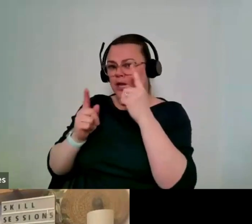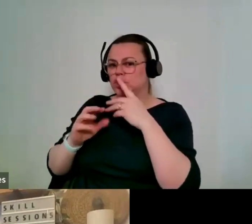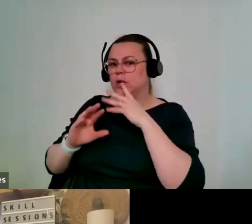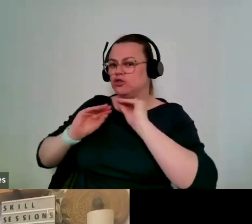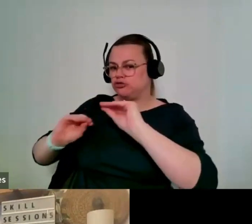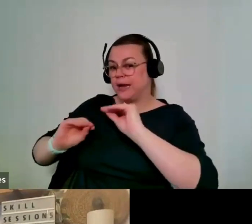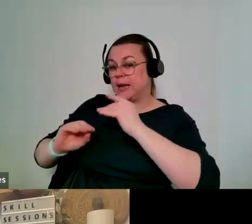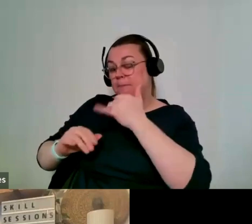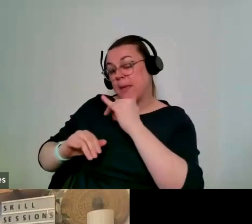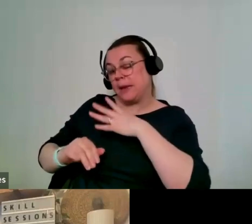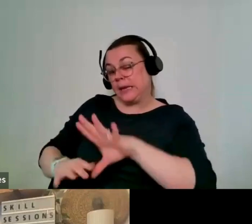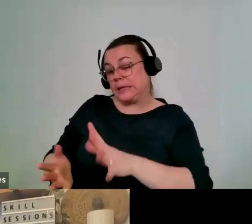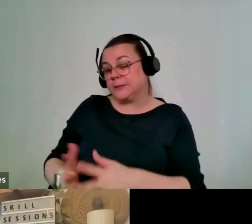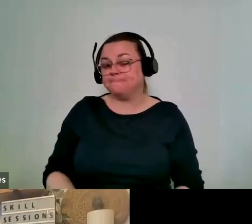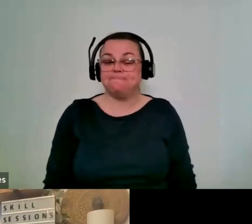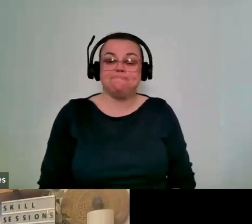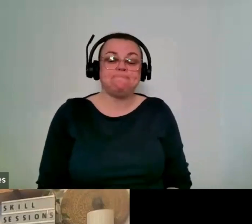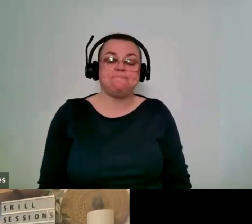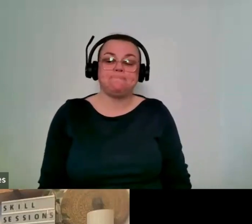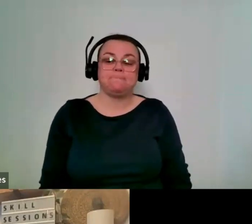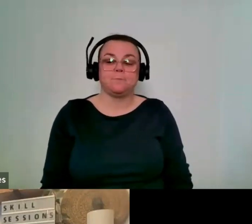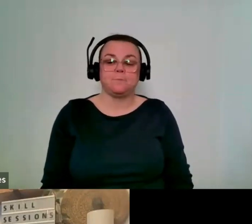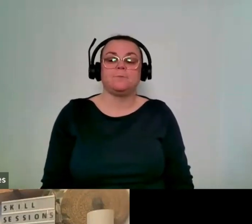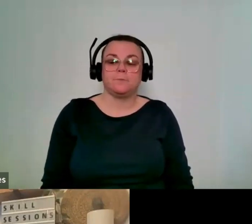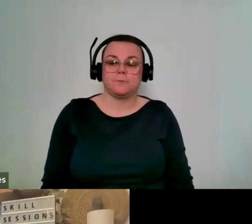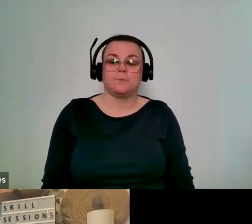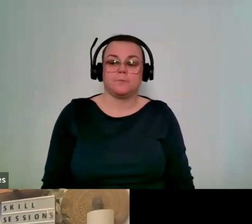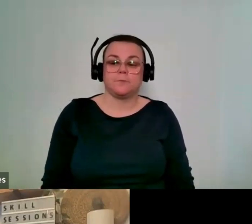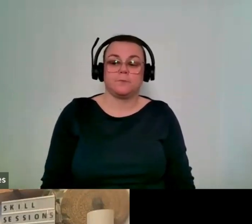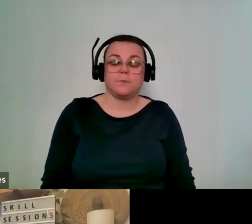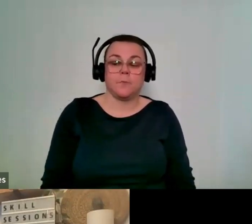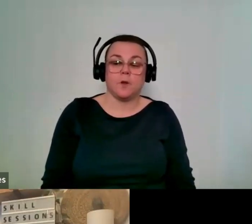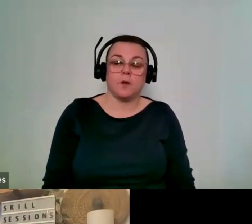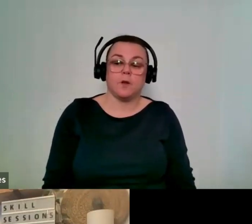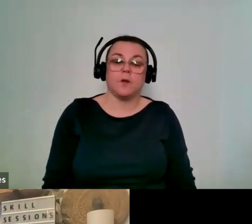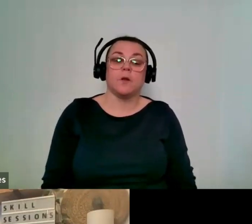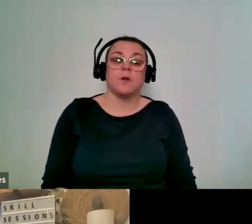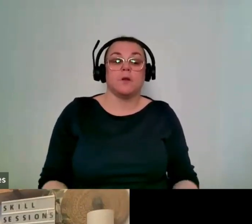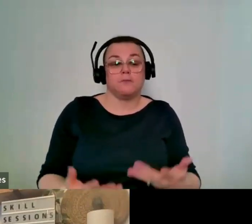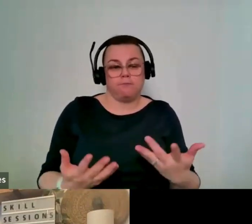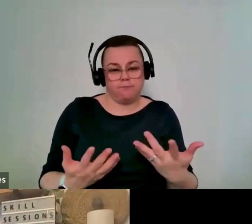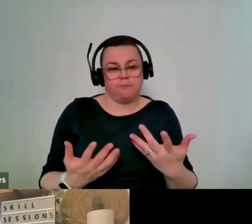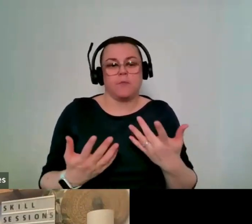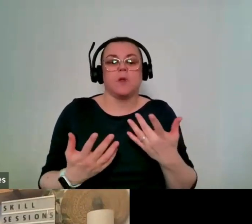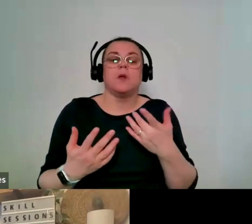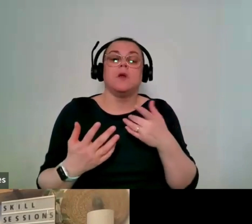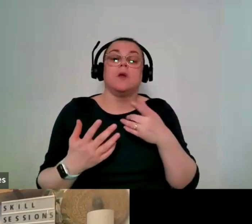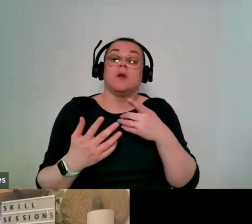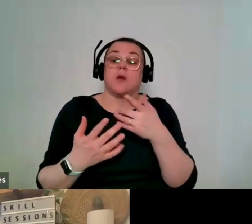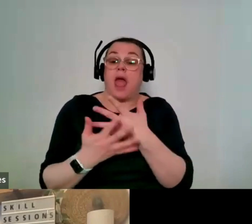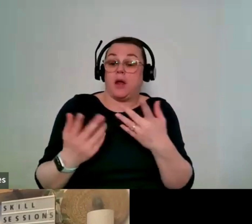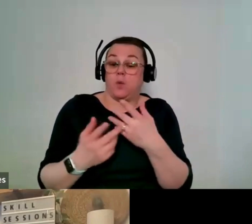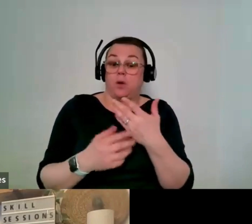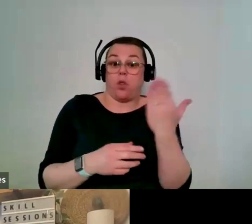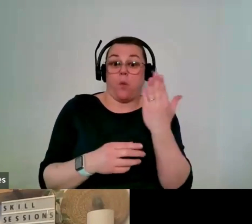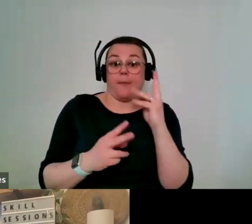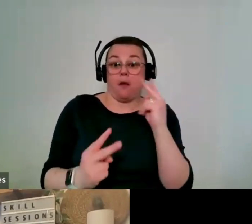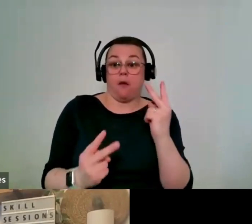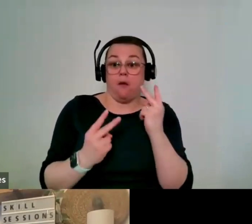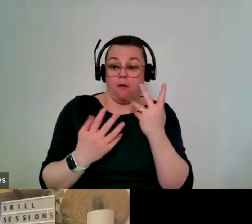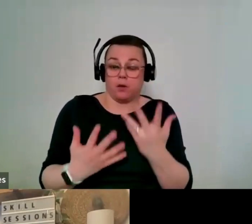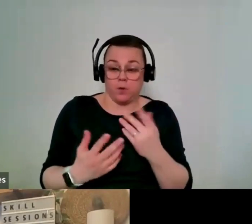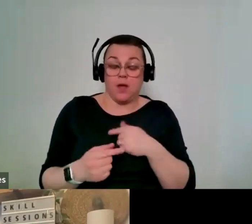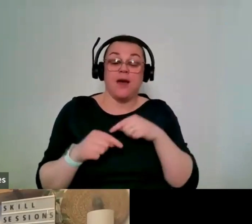really. yes, for sure. And this, I suppose, can form part of it. So like I mentioned at the start, for anyone on the webinar, we do record